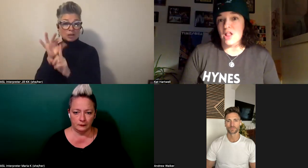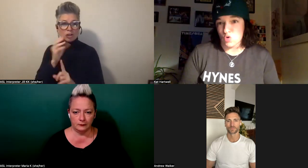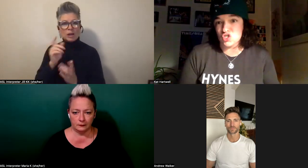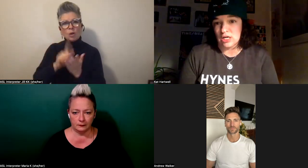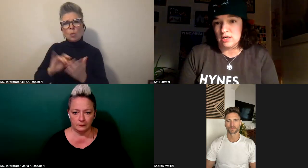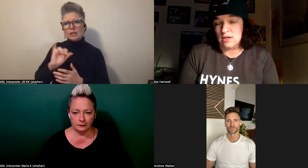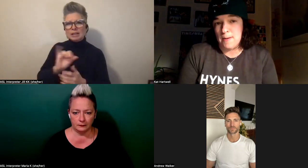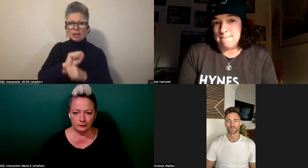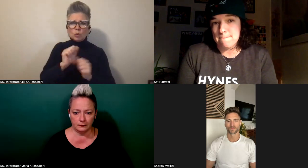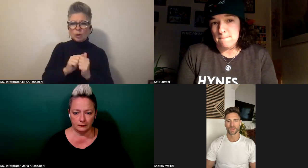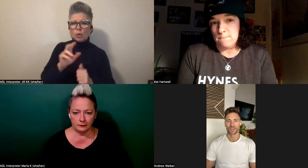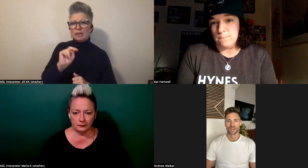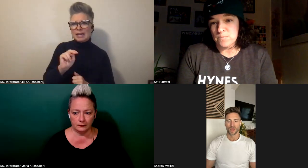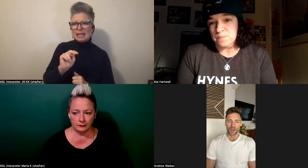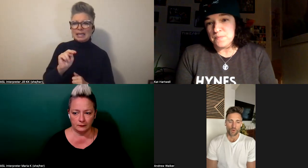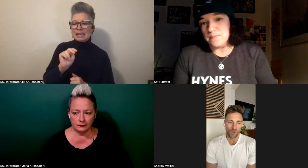Nikki DeLoach?